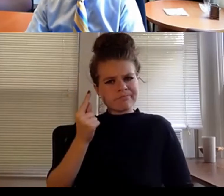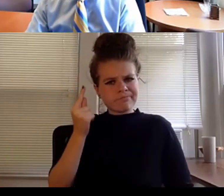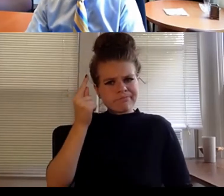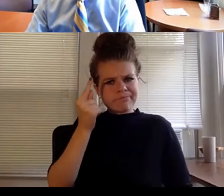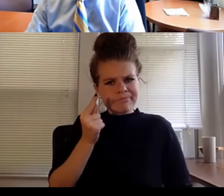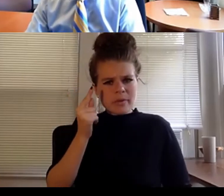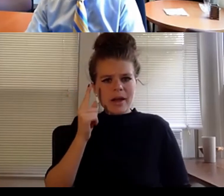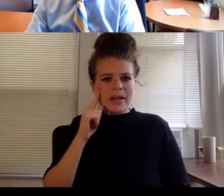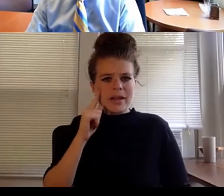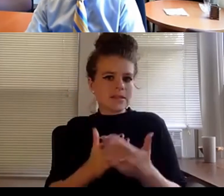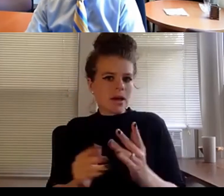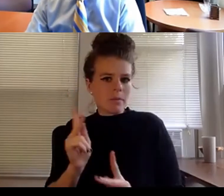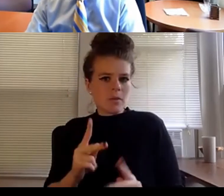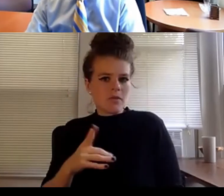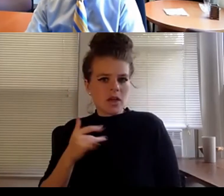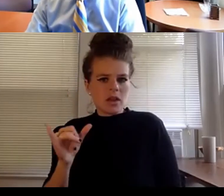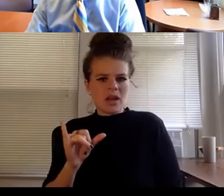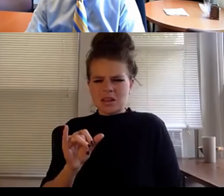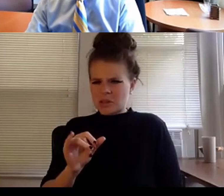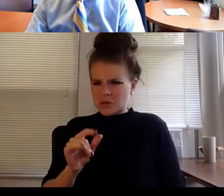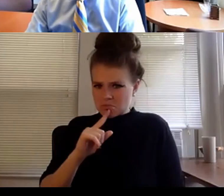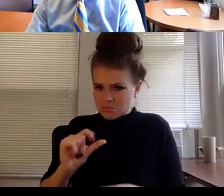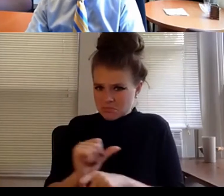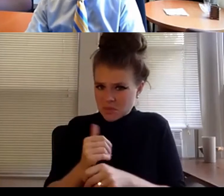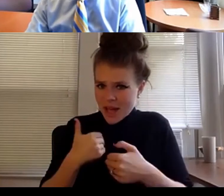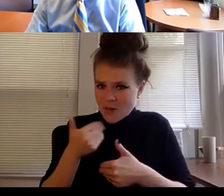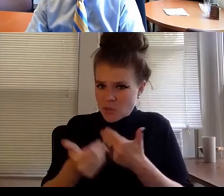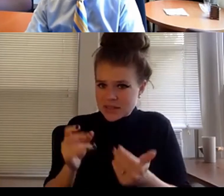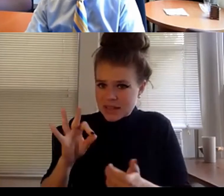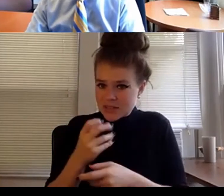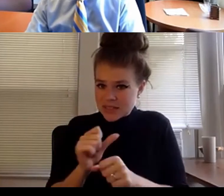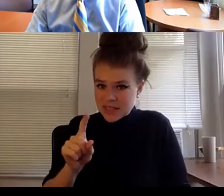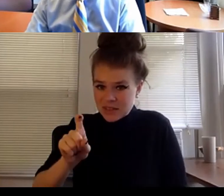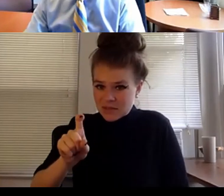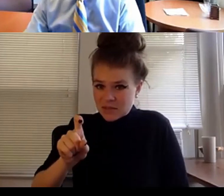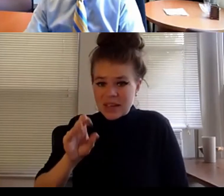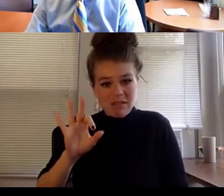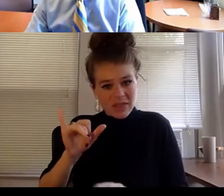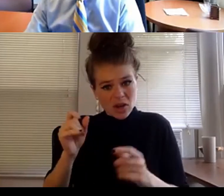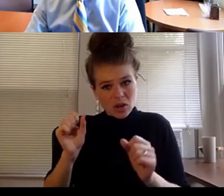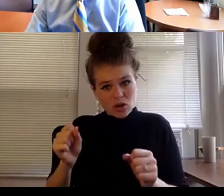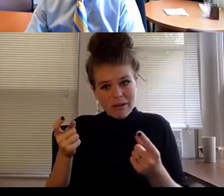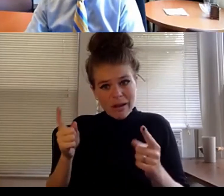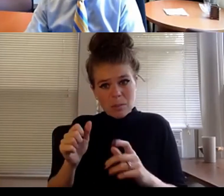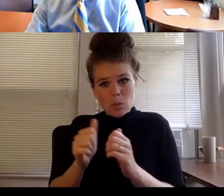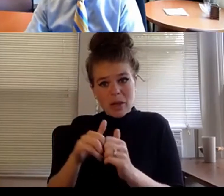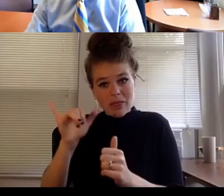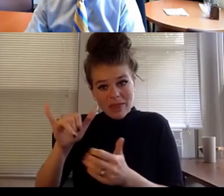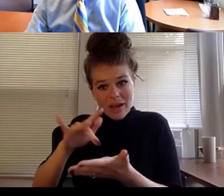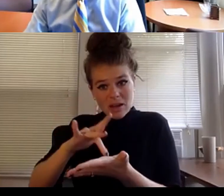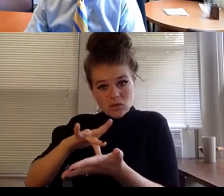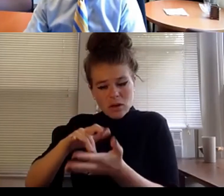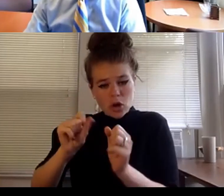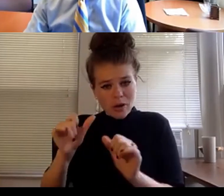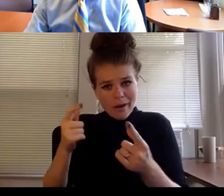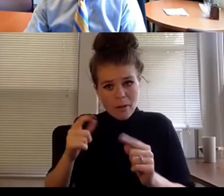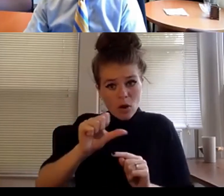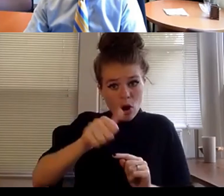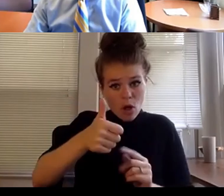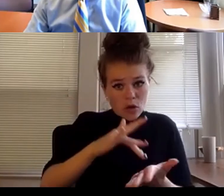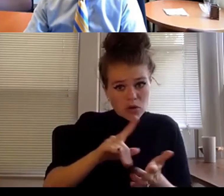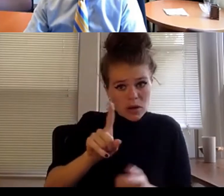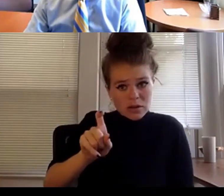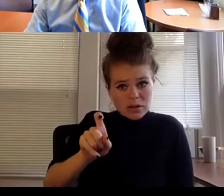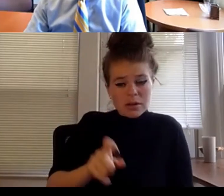people will feel like we really don't have a process that's safe. If this can happen with this, could it not happen with some other drug? That's a